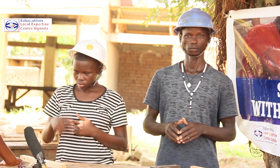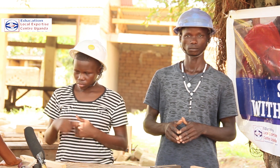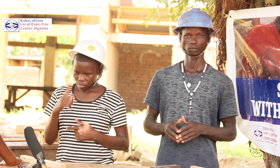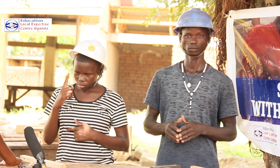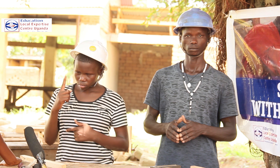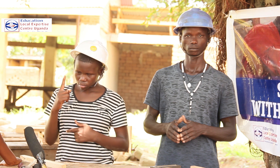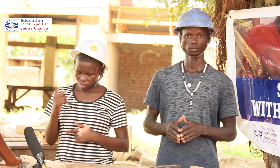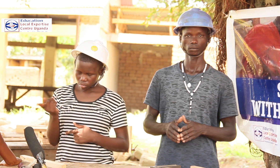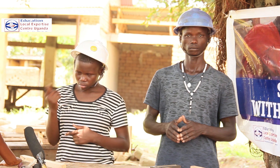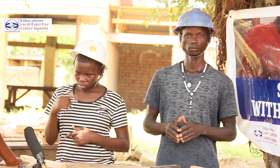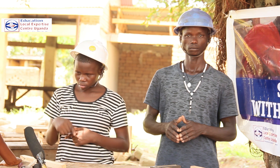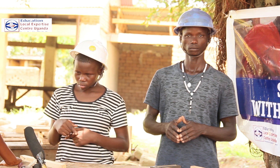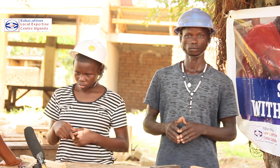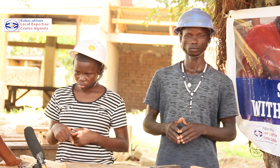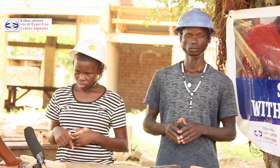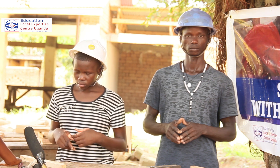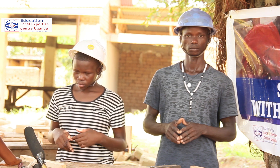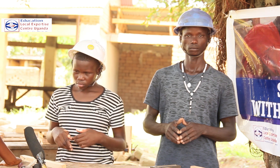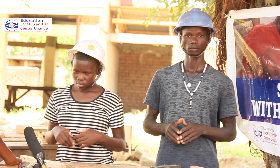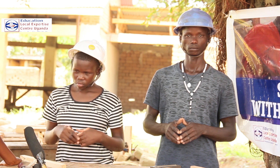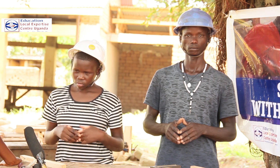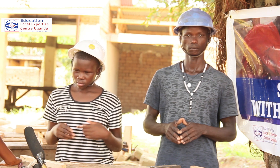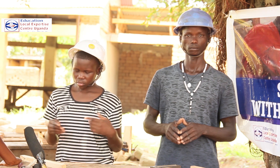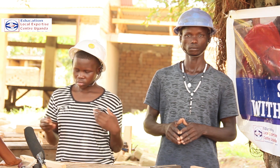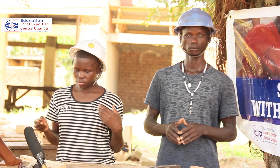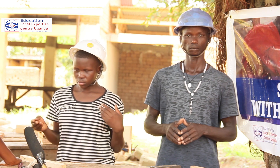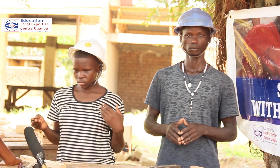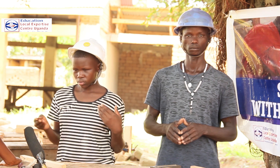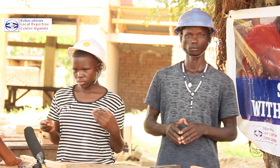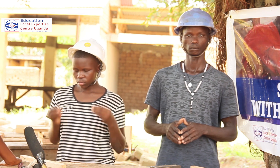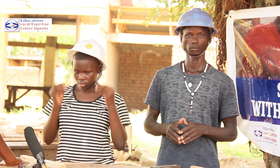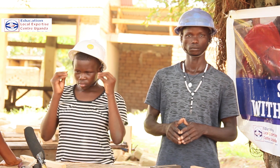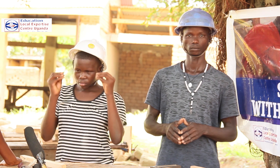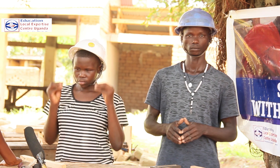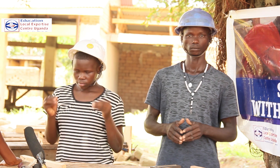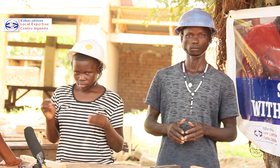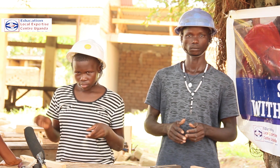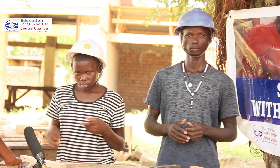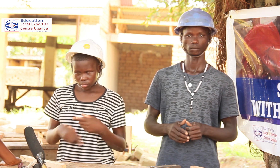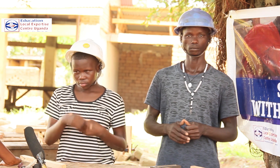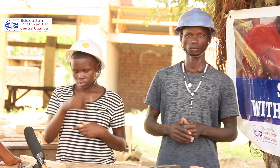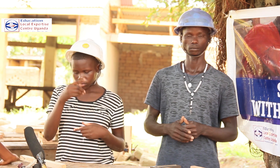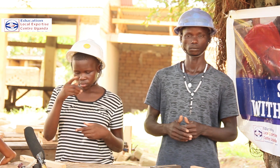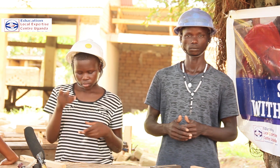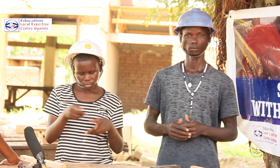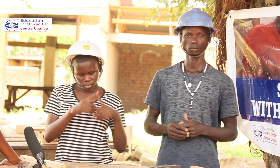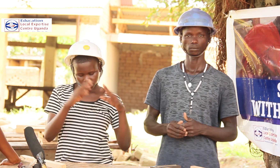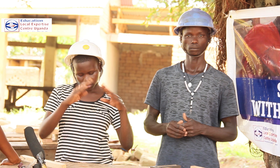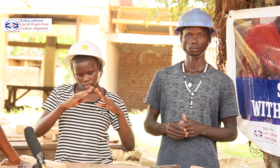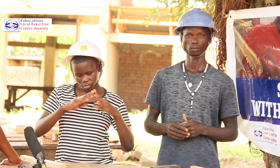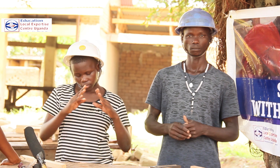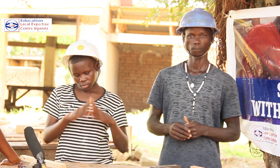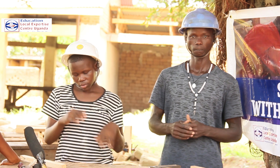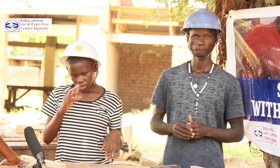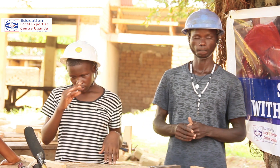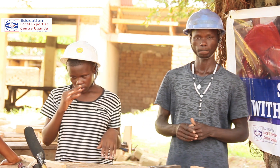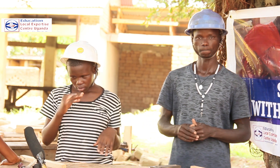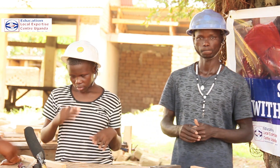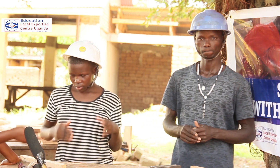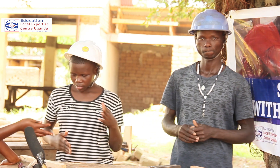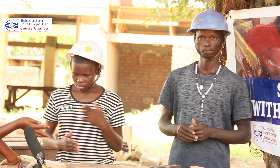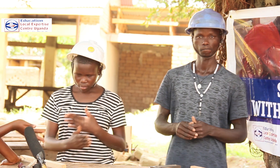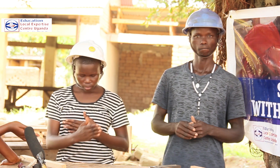here, they start with the teacher first. He take them inside the class to tell them the use